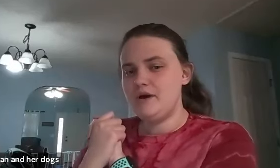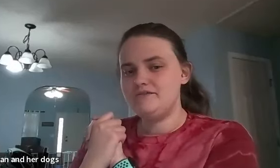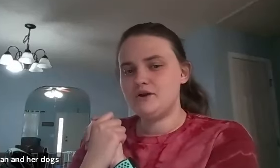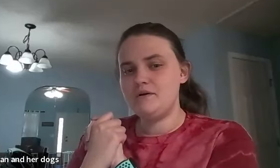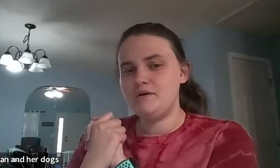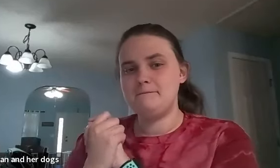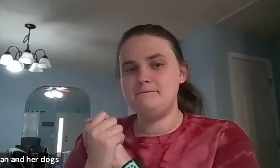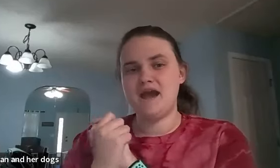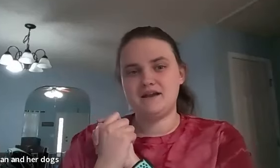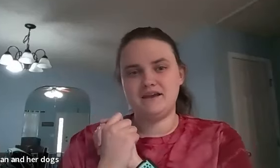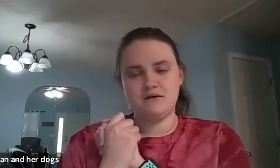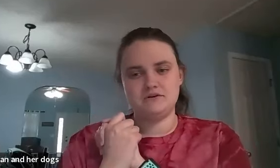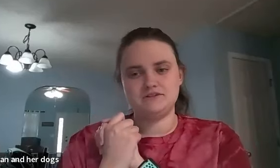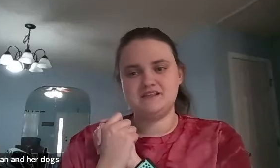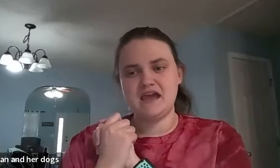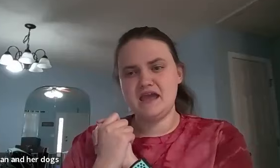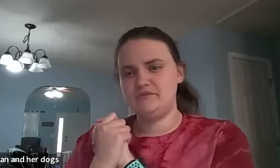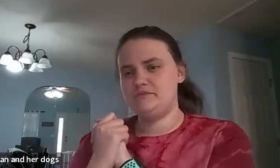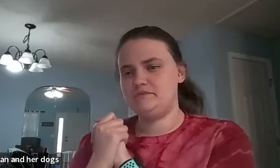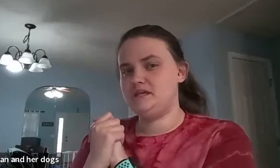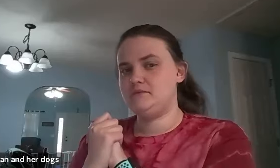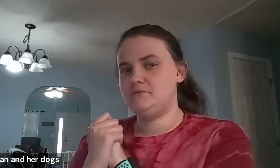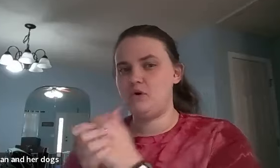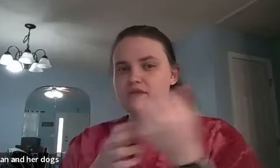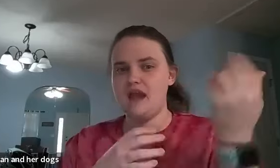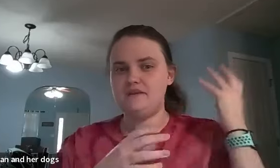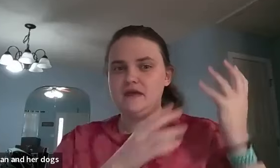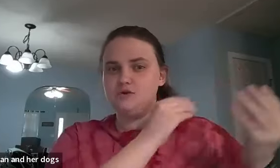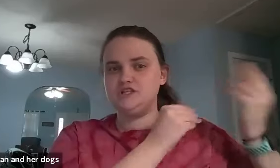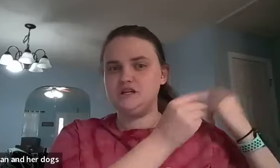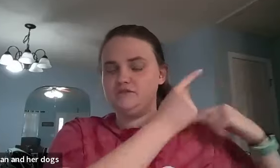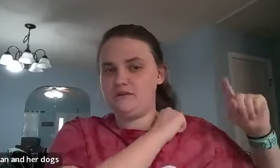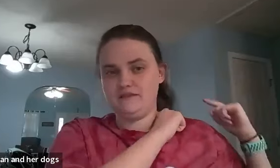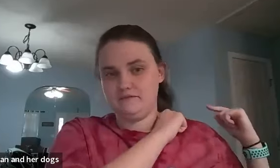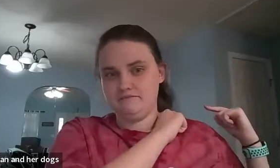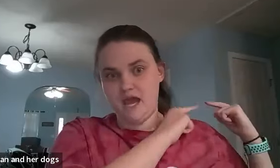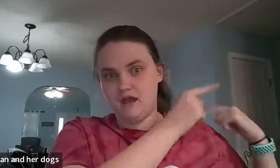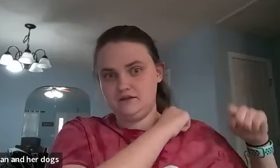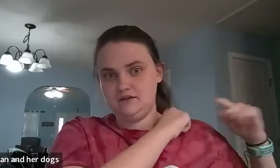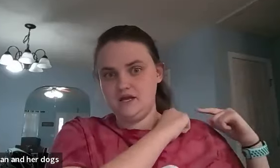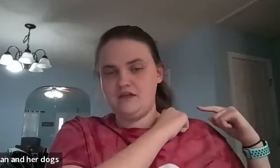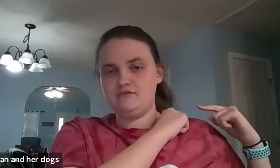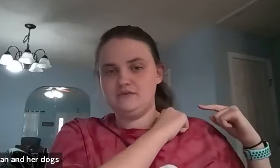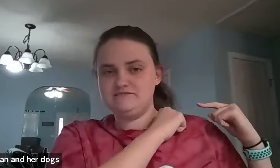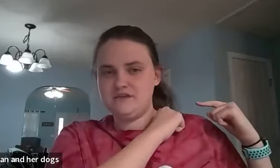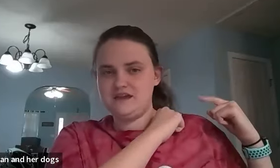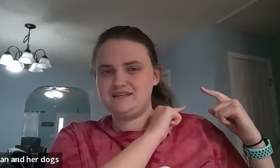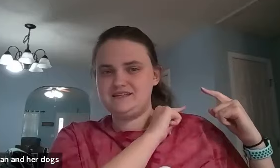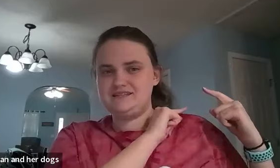if you're going back hours, that would be more with having that motion and going in the back. And the reason for that is because